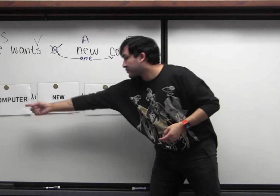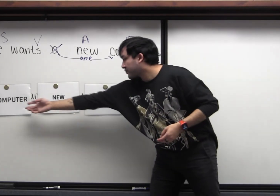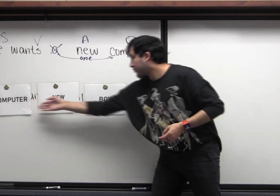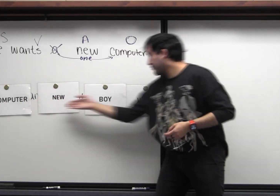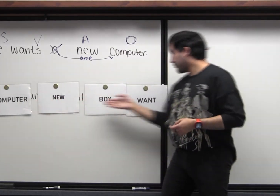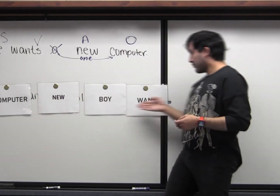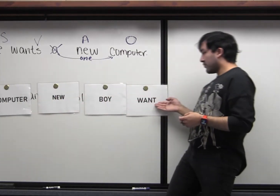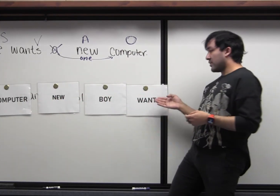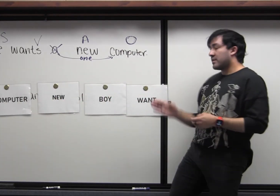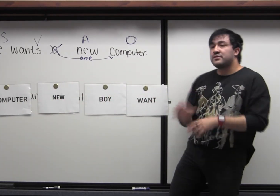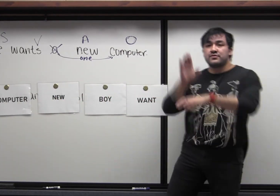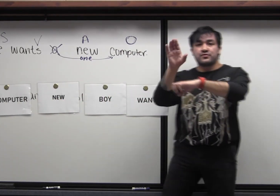together, computer, new, boy, want.